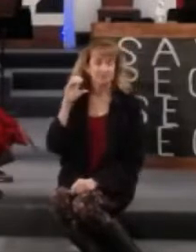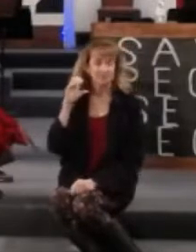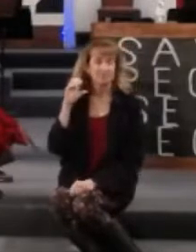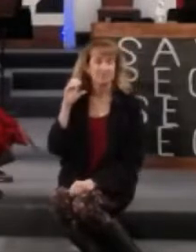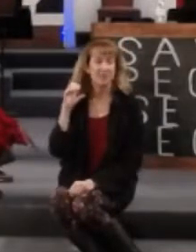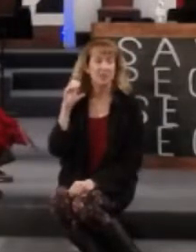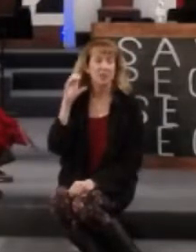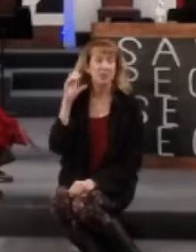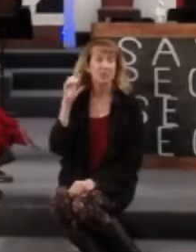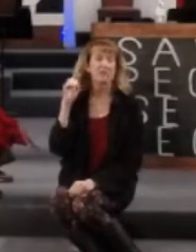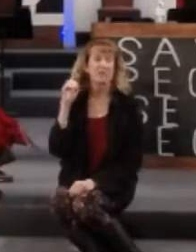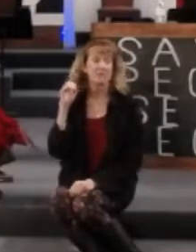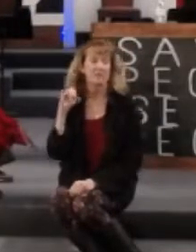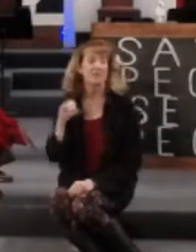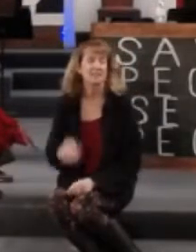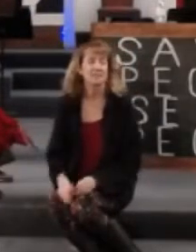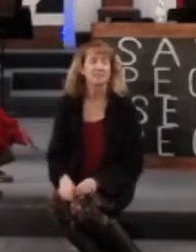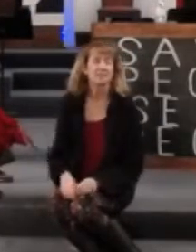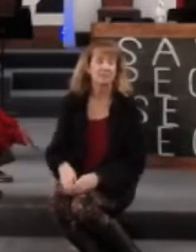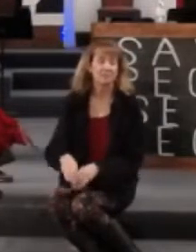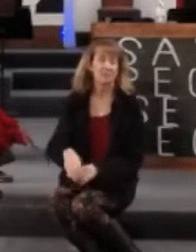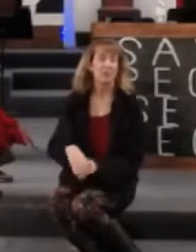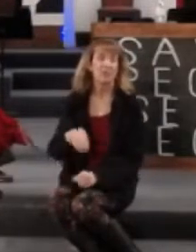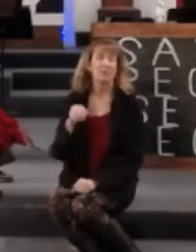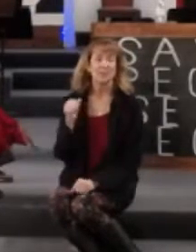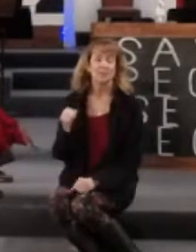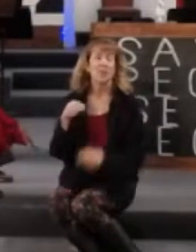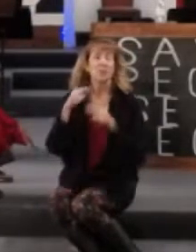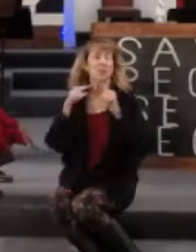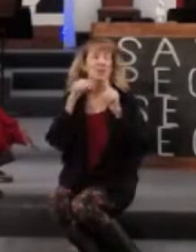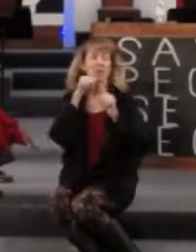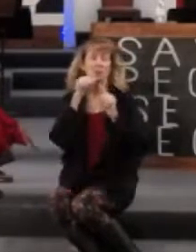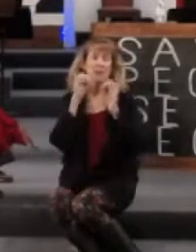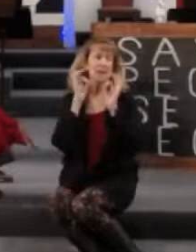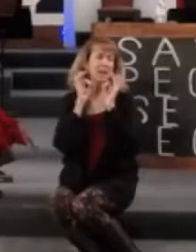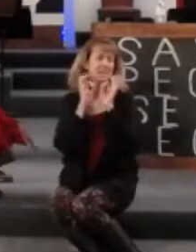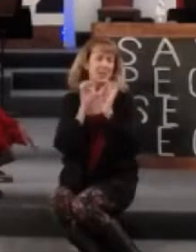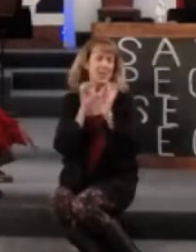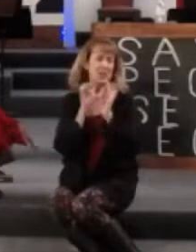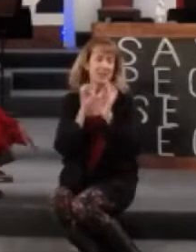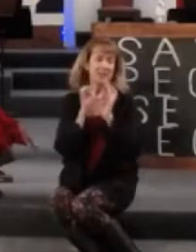But they're not. And they're certainly not ideal.